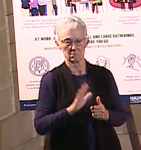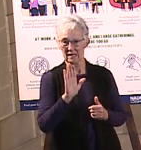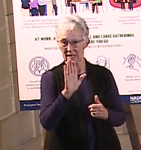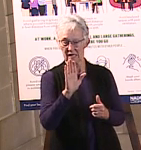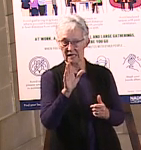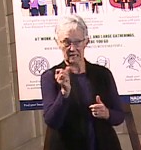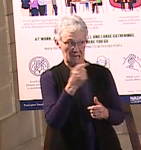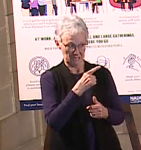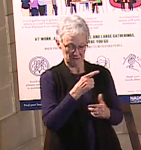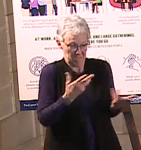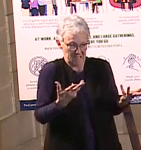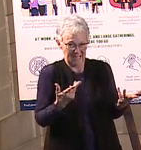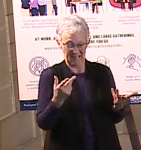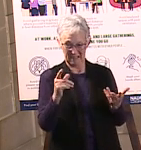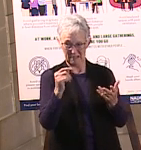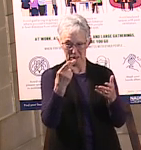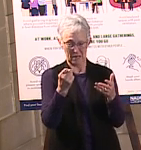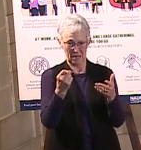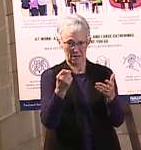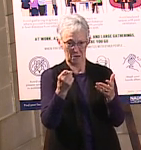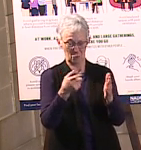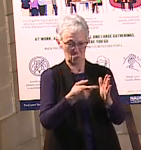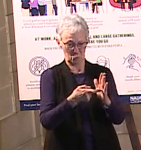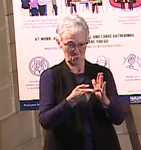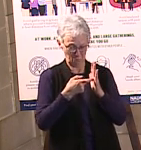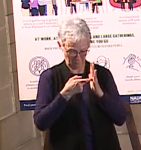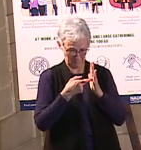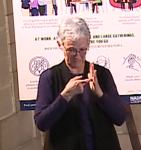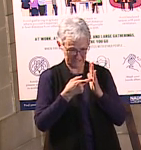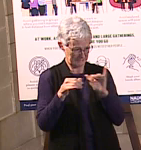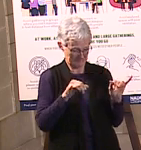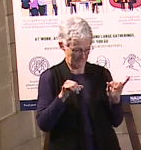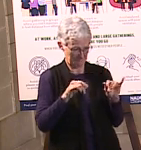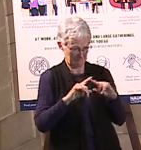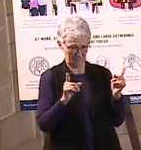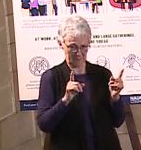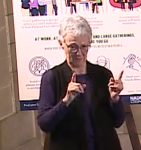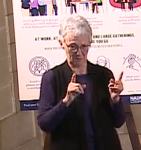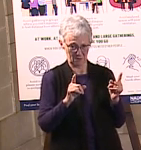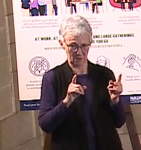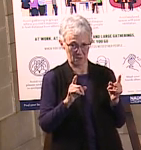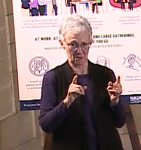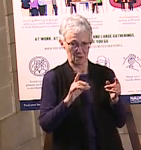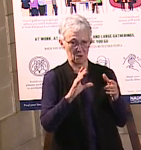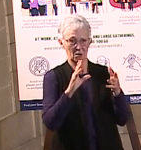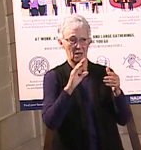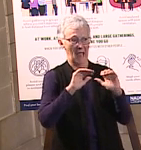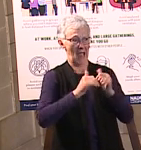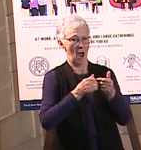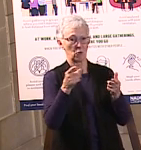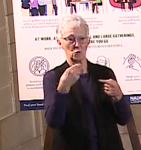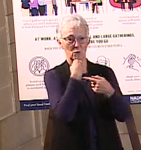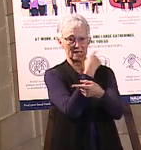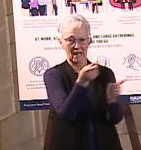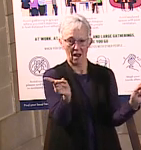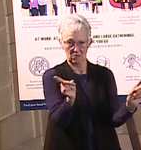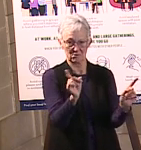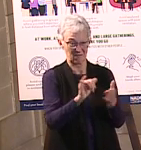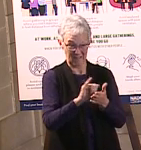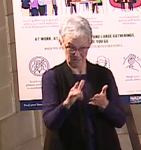thing is different? And I guess I would just ask you to go back to the people who are asking for the universal masking, what they think is so different from what we're doing.